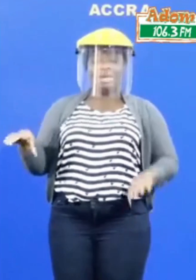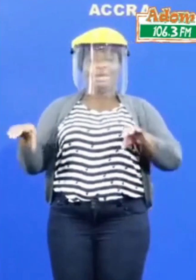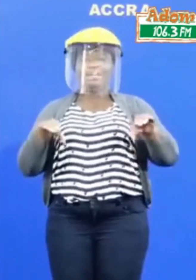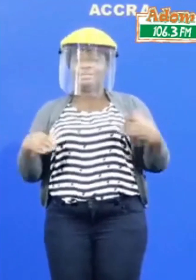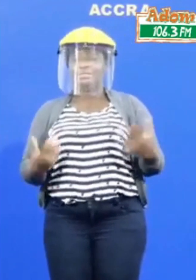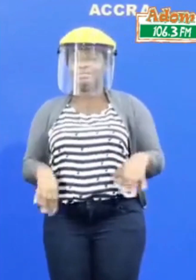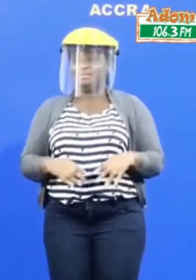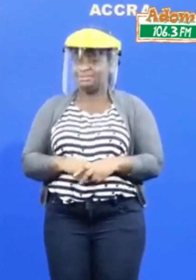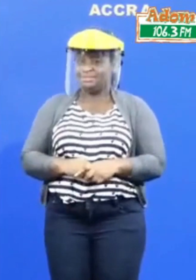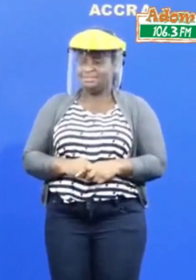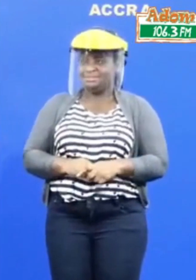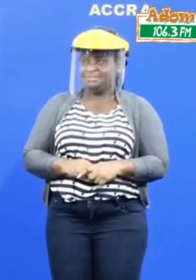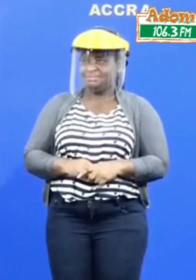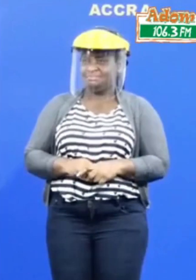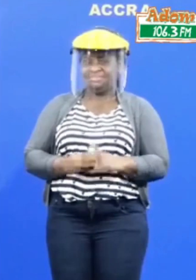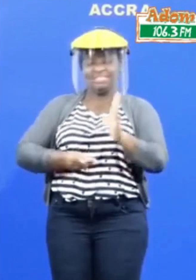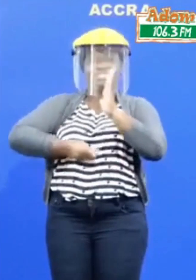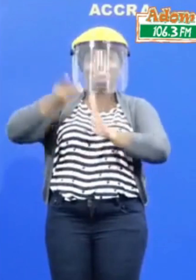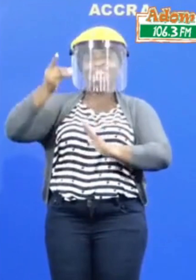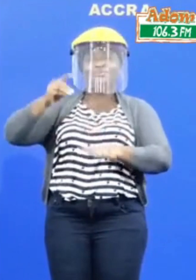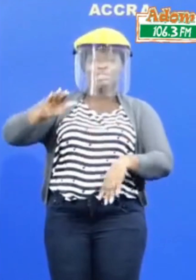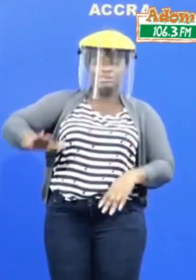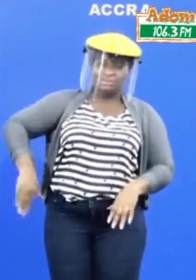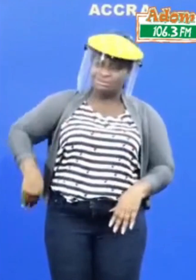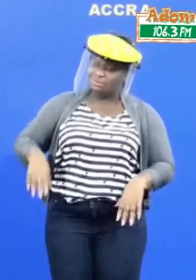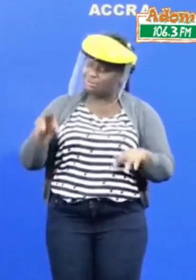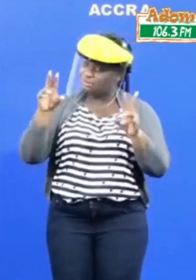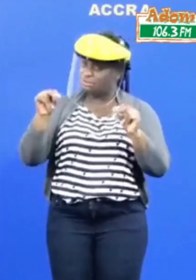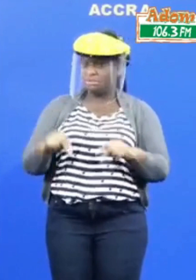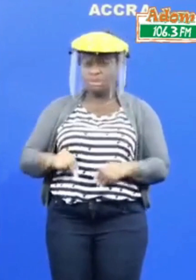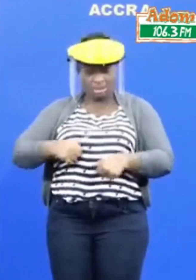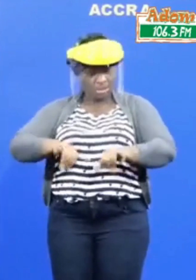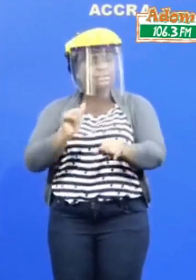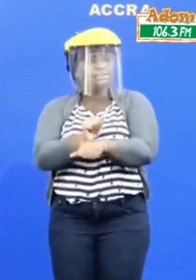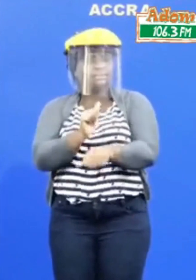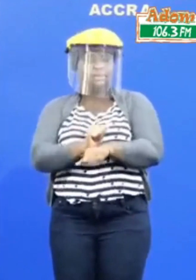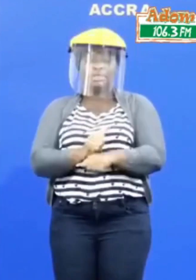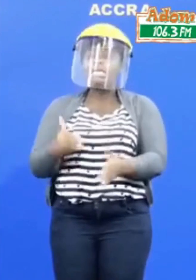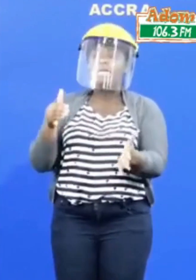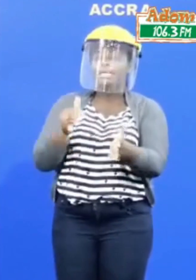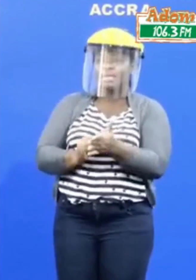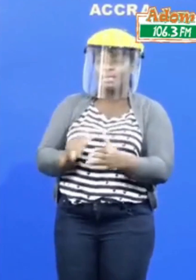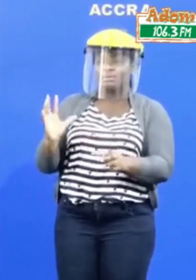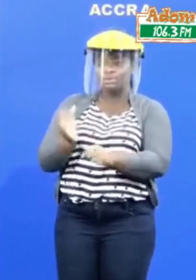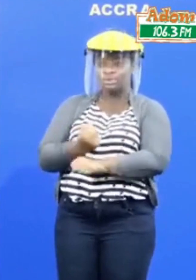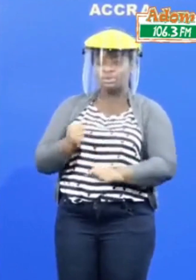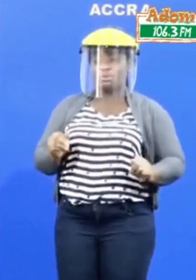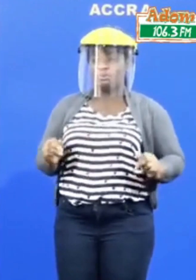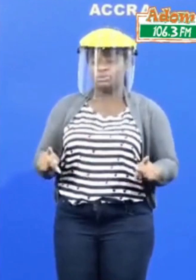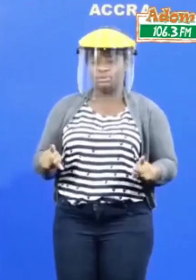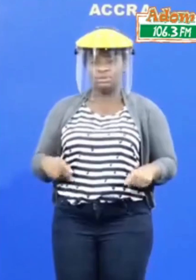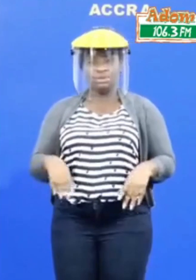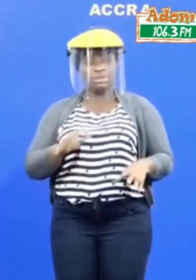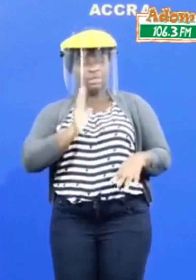Juma. And in your regime, I'm going to show a bit to my head, and your mind, and your man over here. And yet to